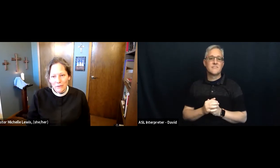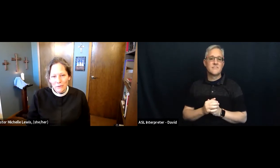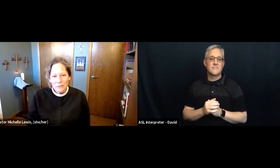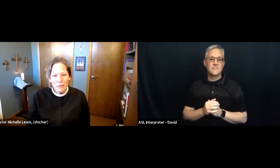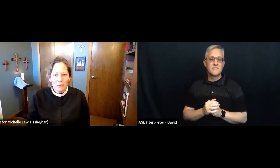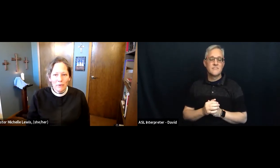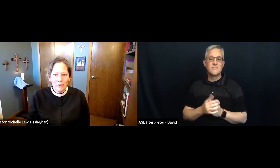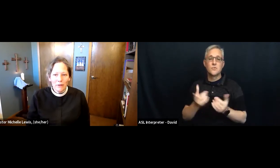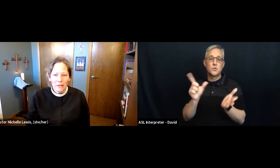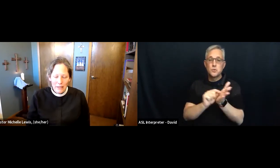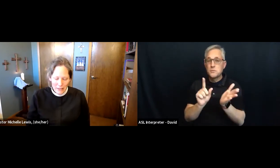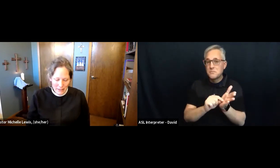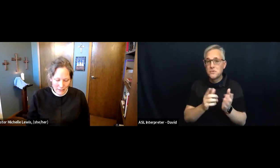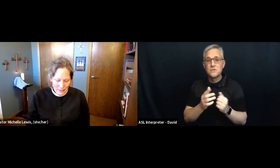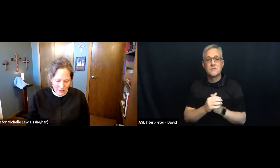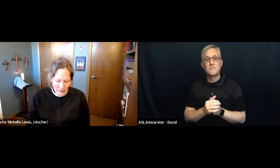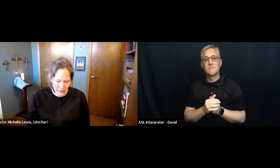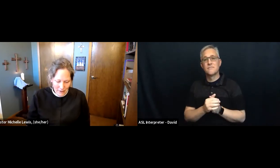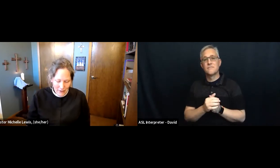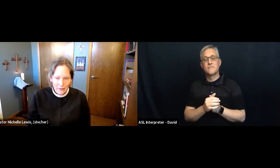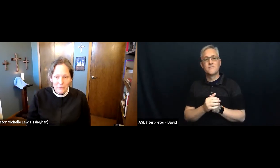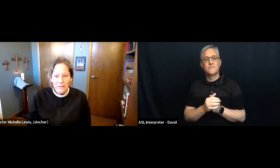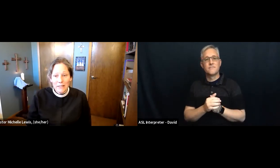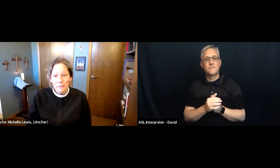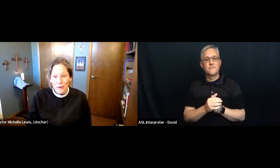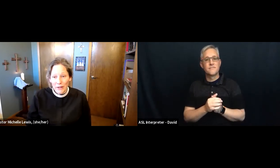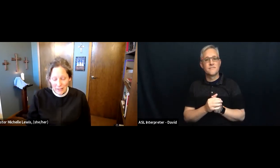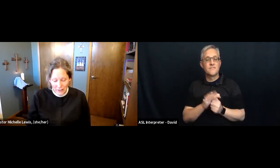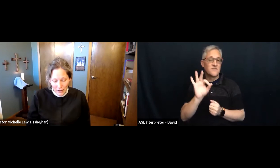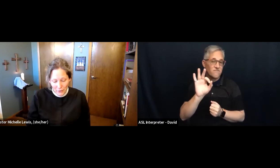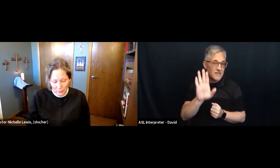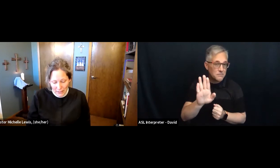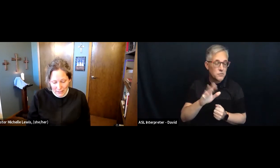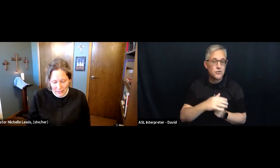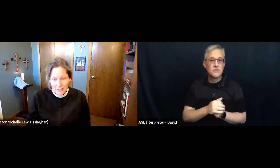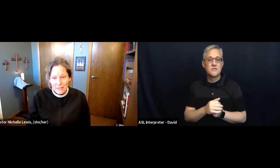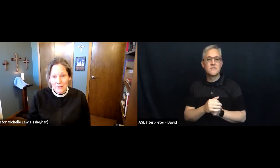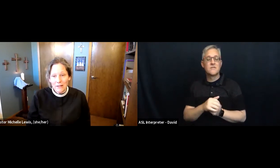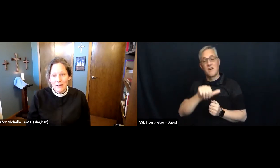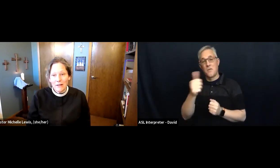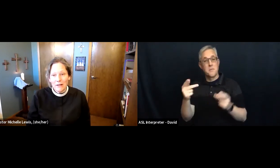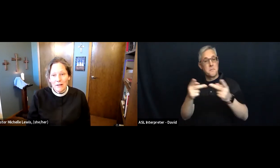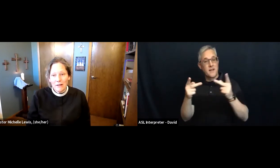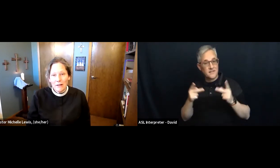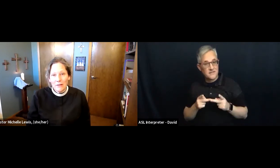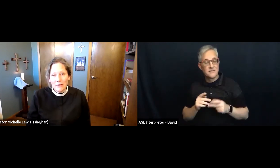in the newspaper and on Facebook and in other places.